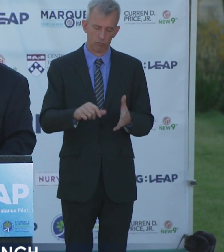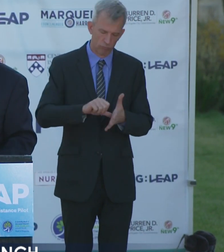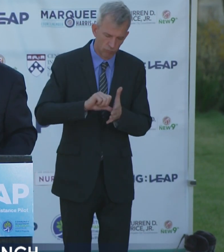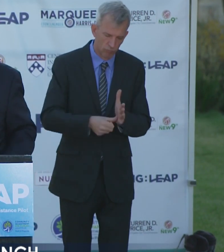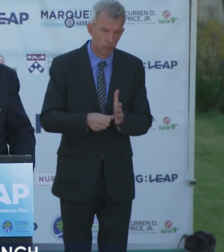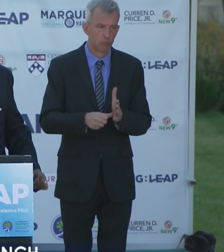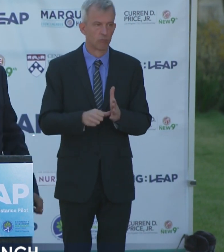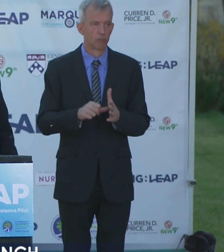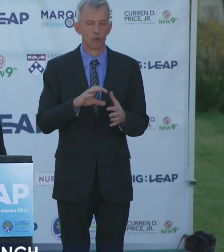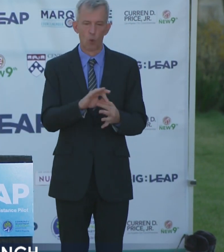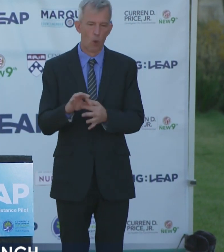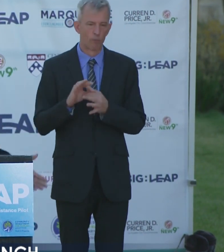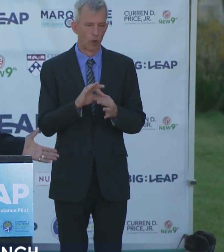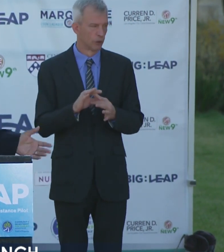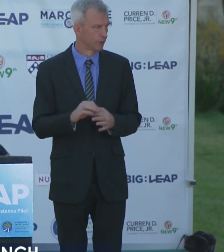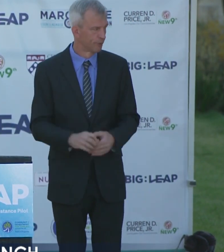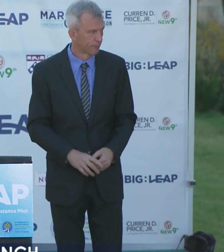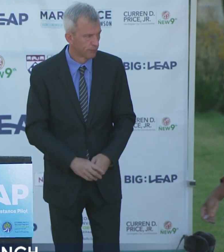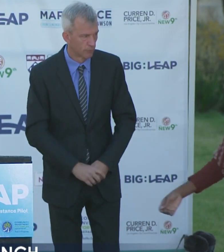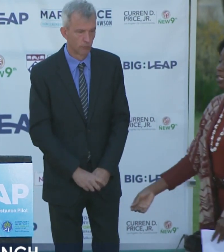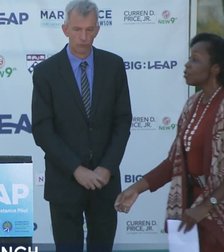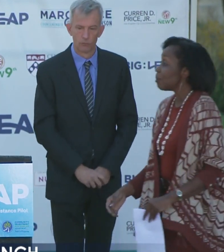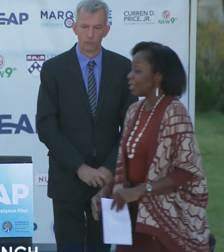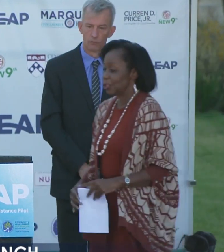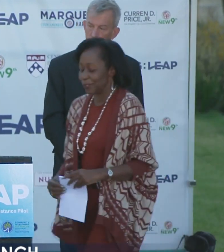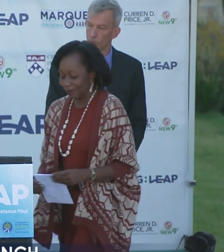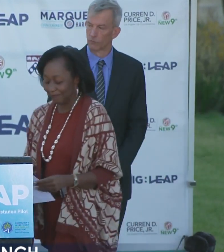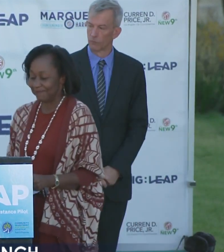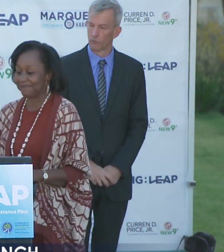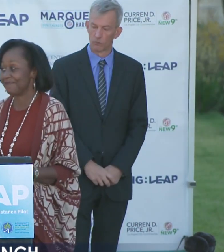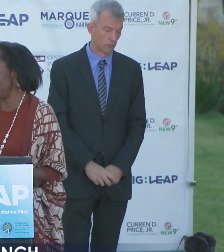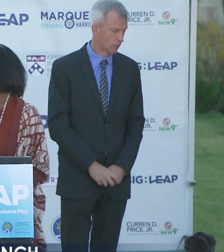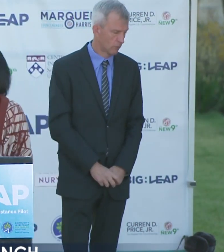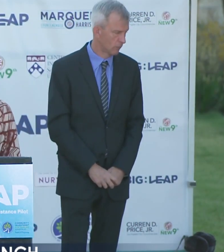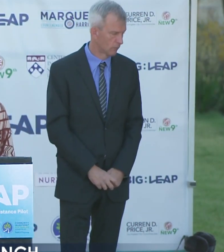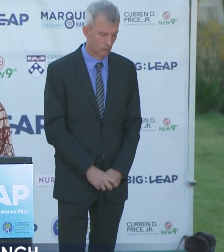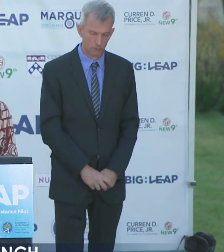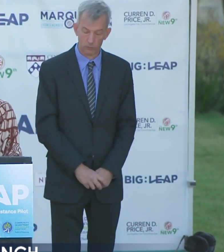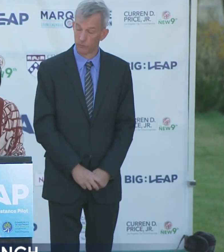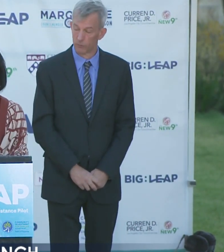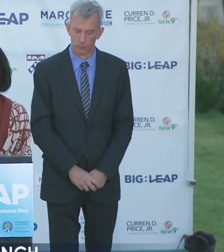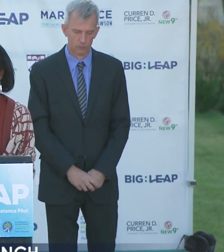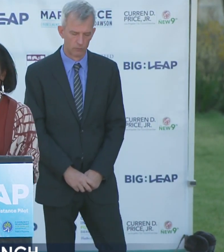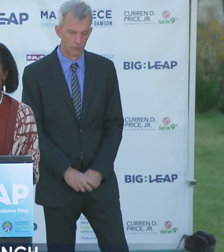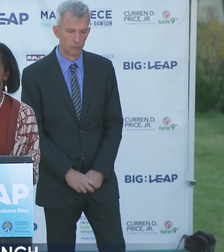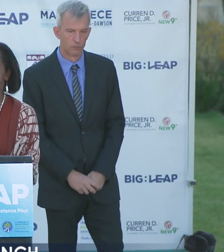and cooperation we have together. Doctor? Thank you so much. Thank